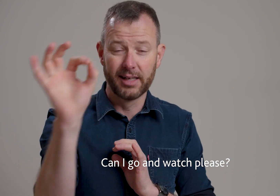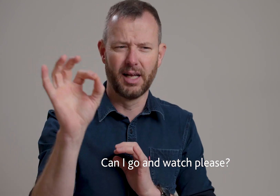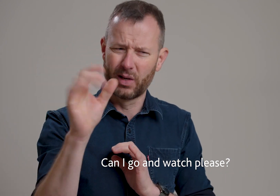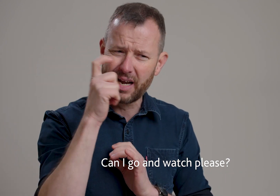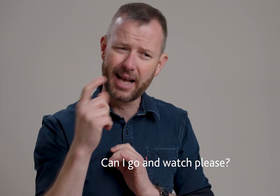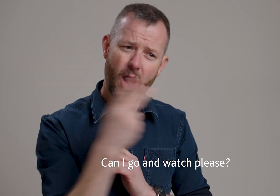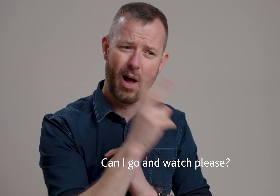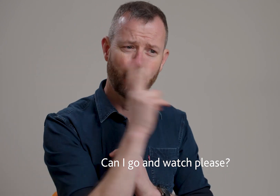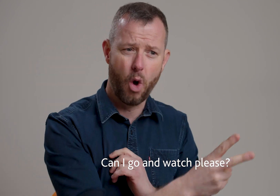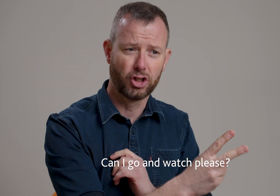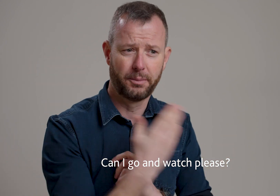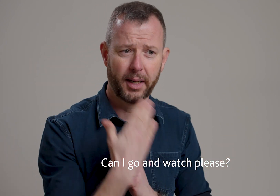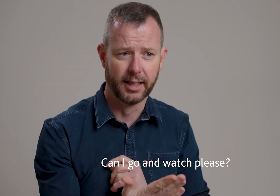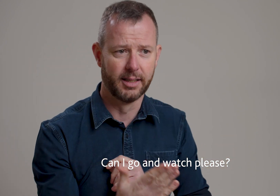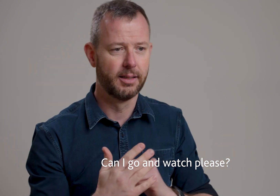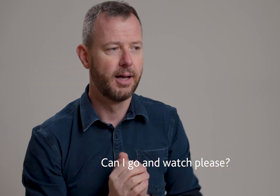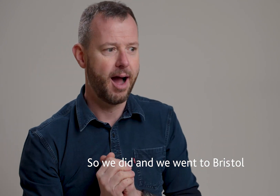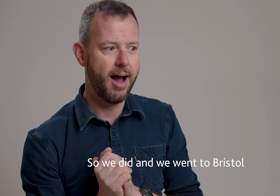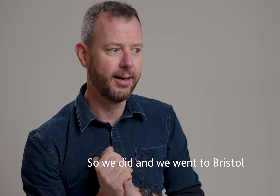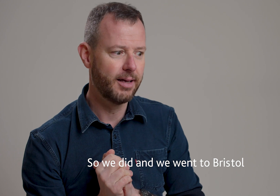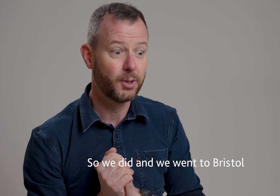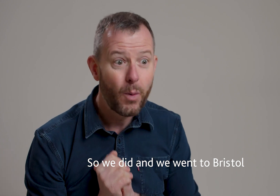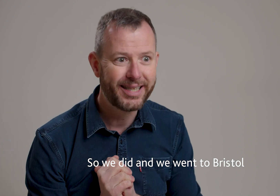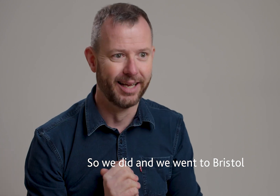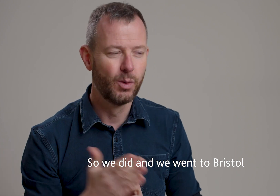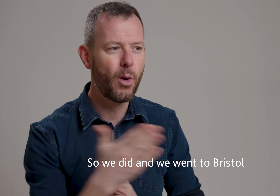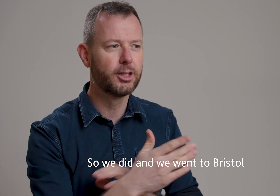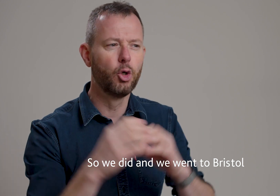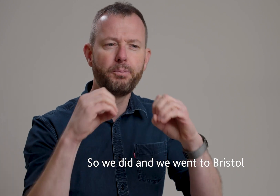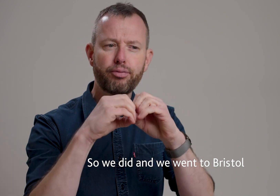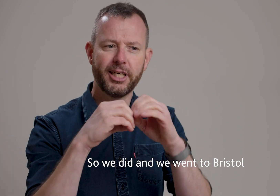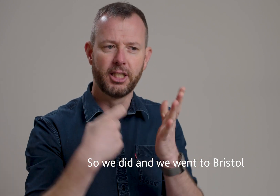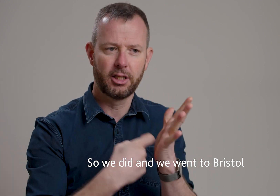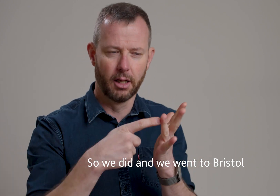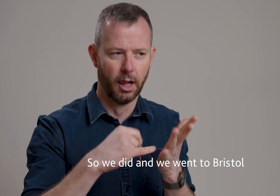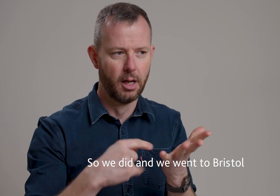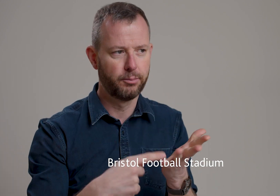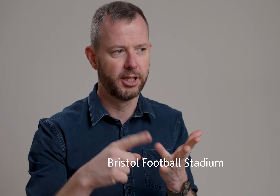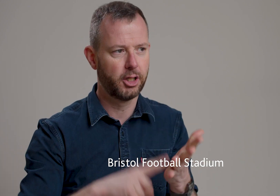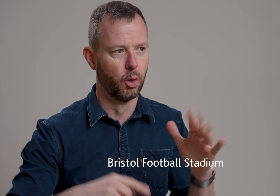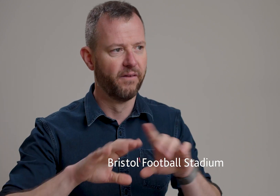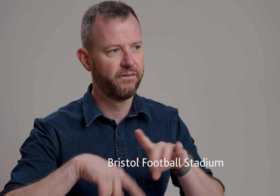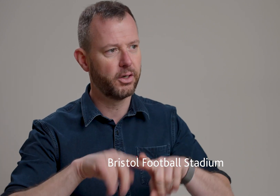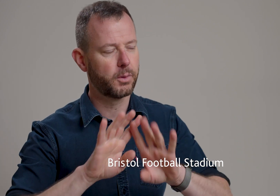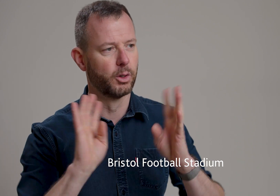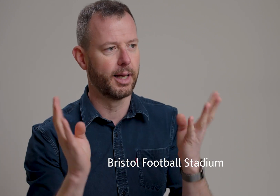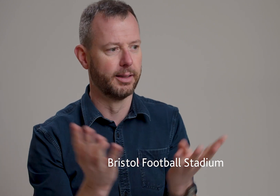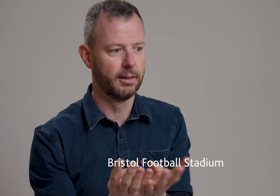I asked, can I go and watch, please? And so we did, we went to Bristol football